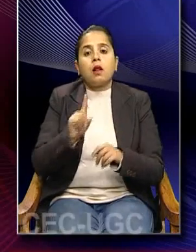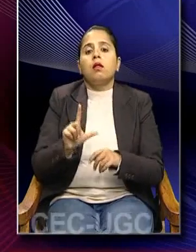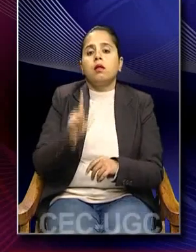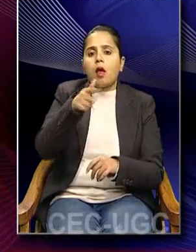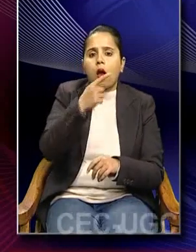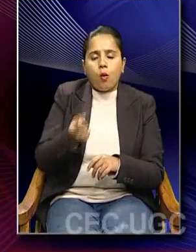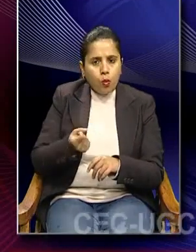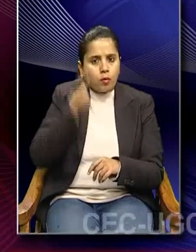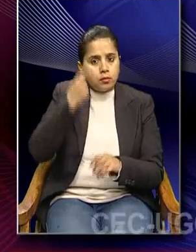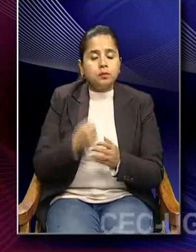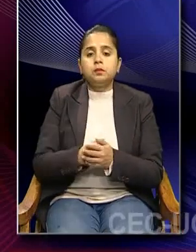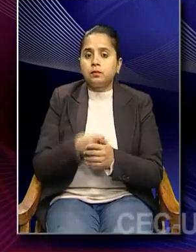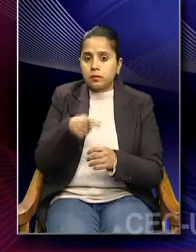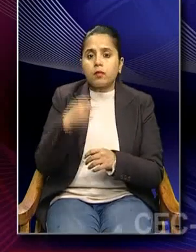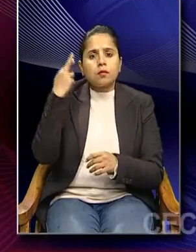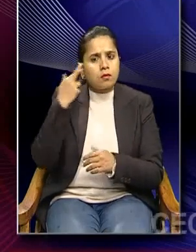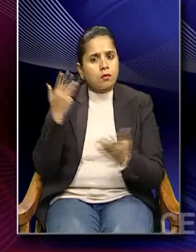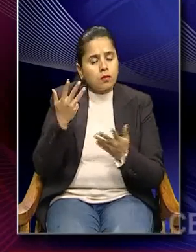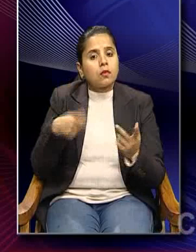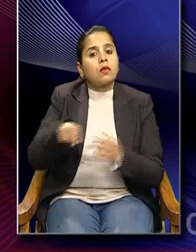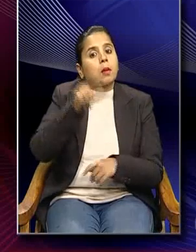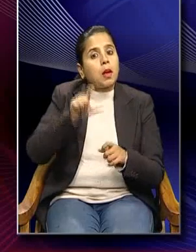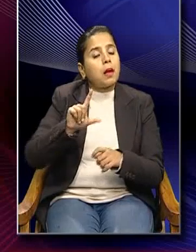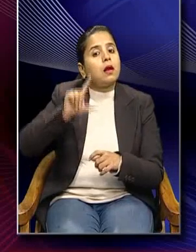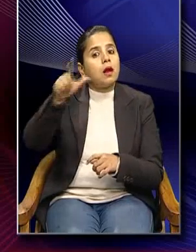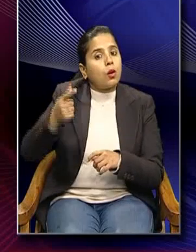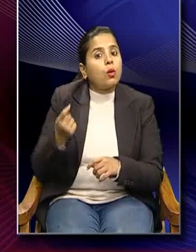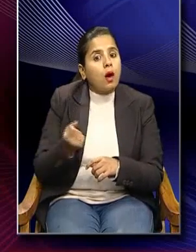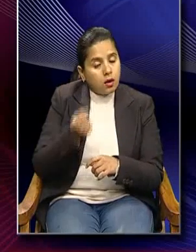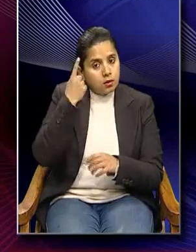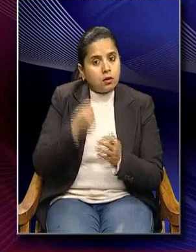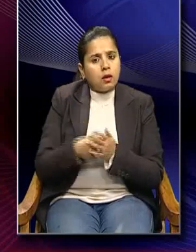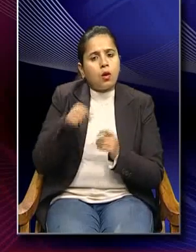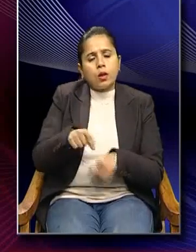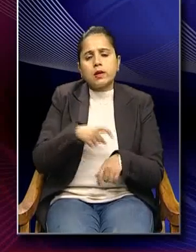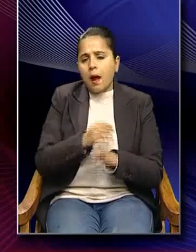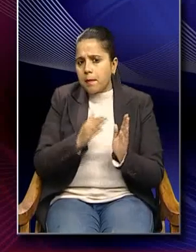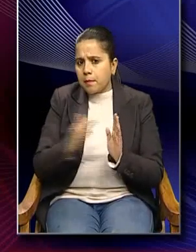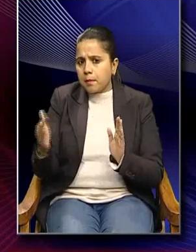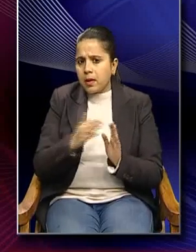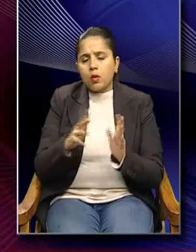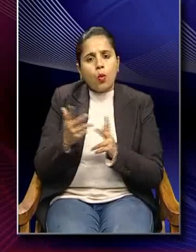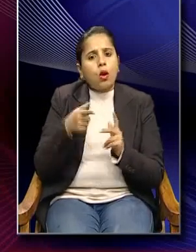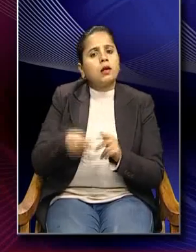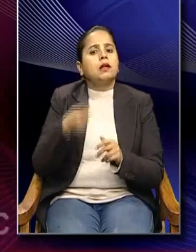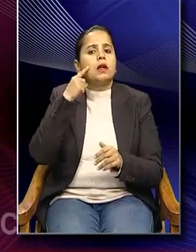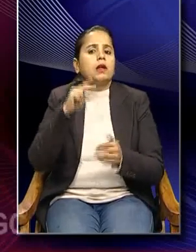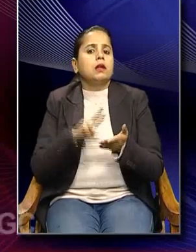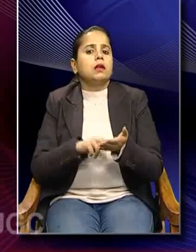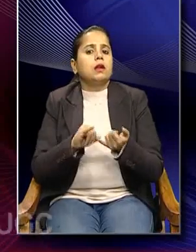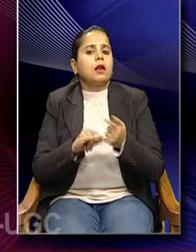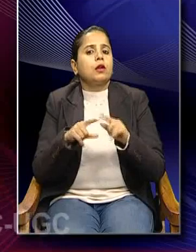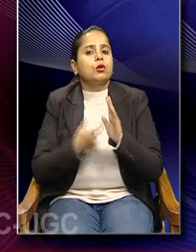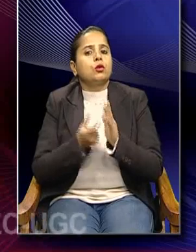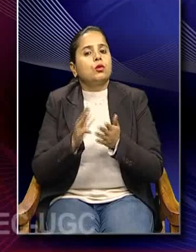realized. So that's why it is later on realized with course of time that what instrumental value it may